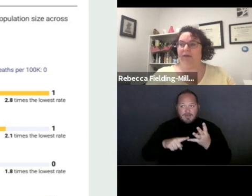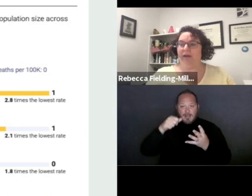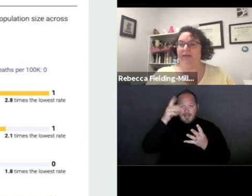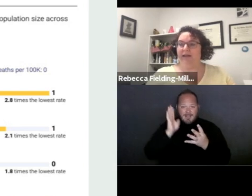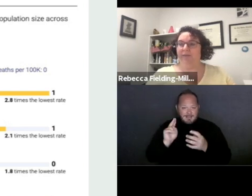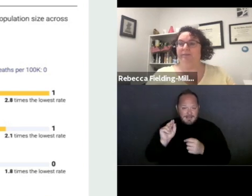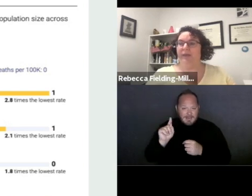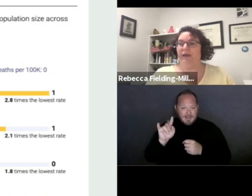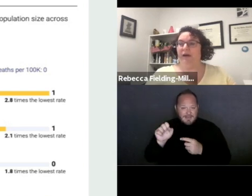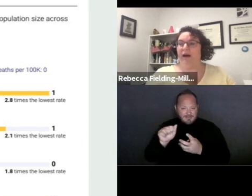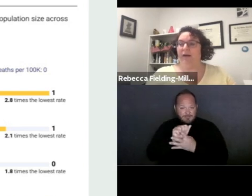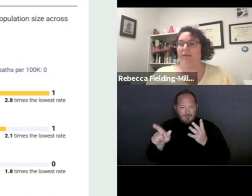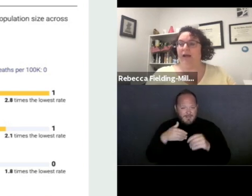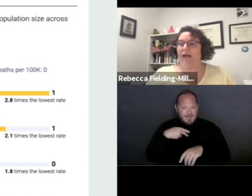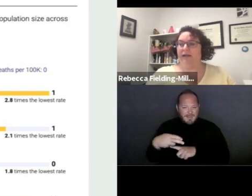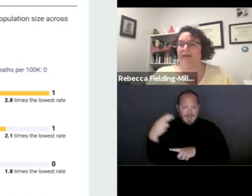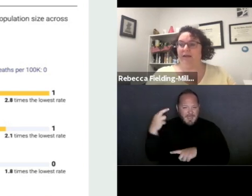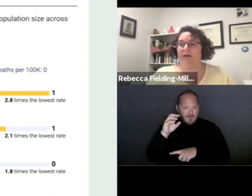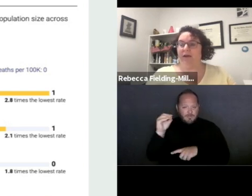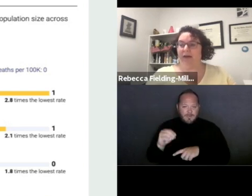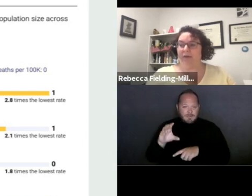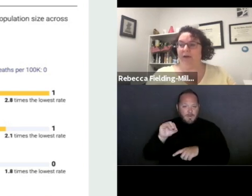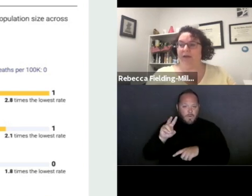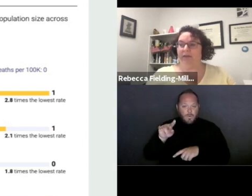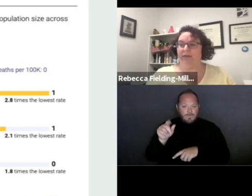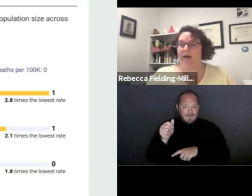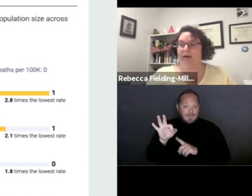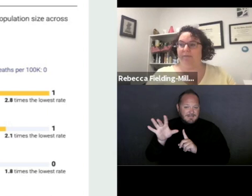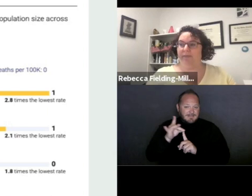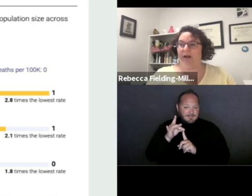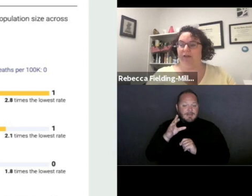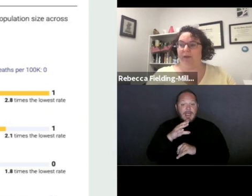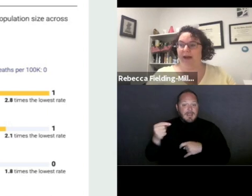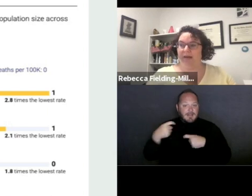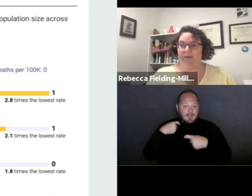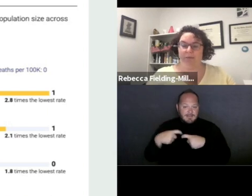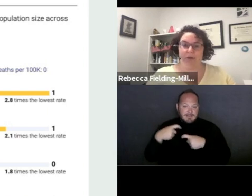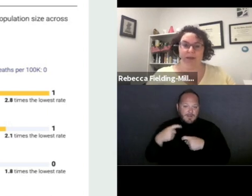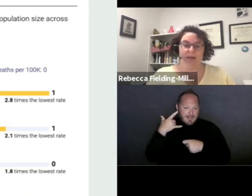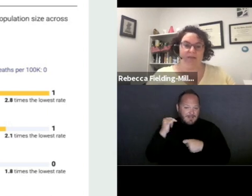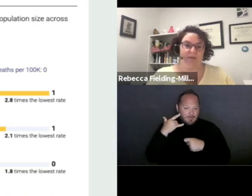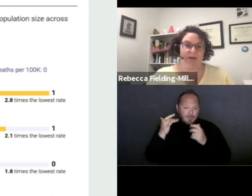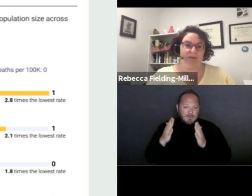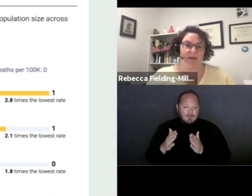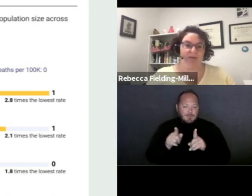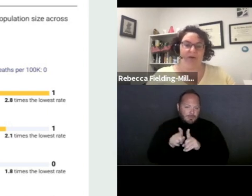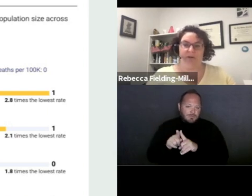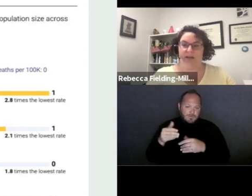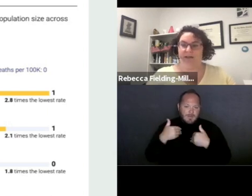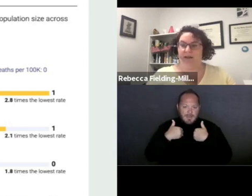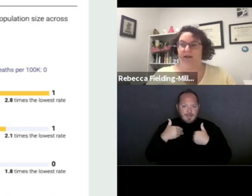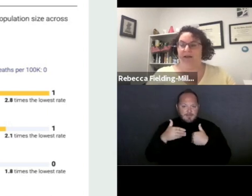of COVID-19. And Latino Californians also had really elevated rates